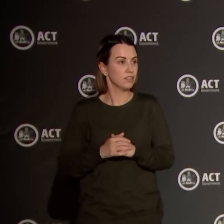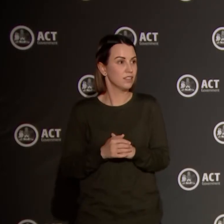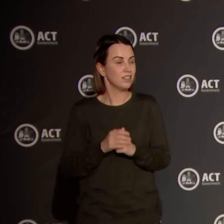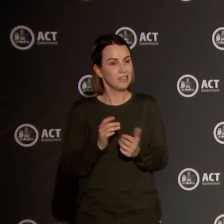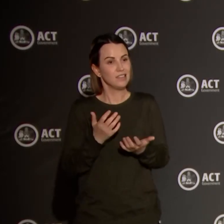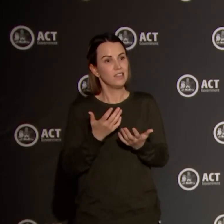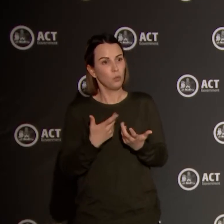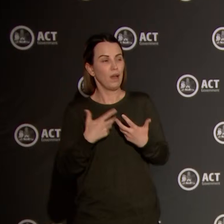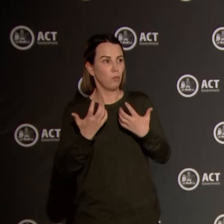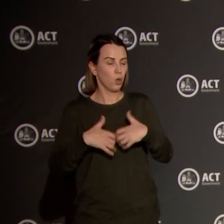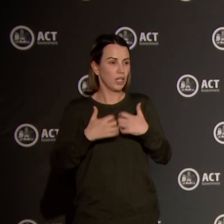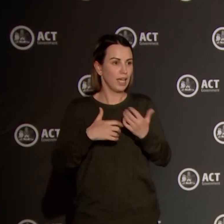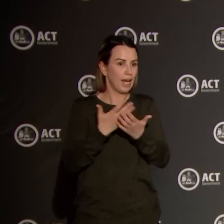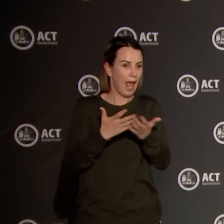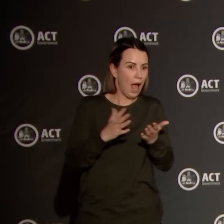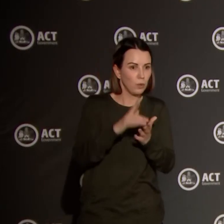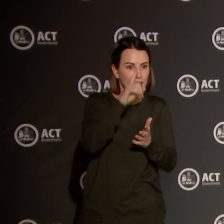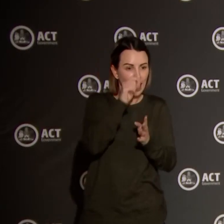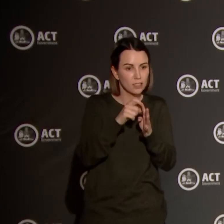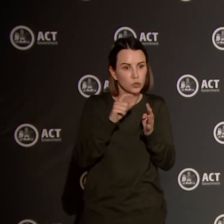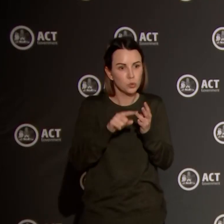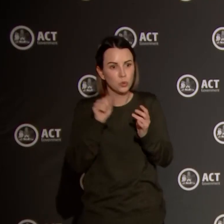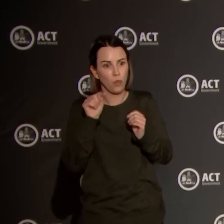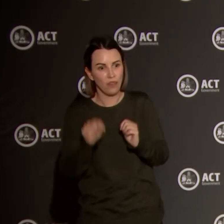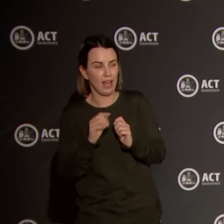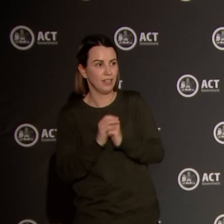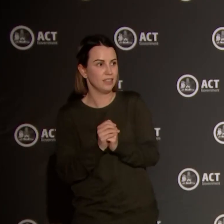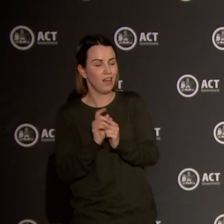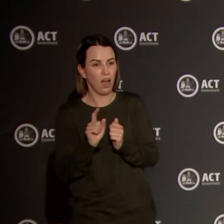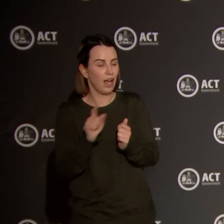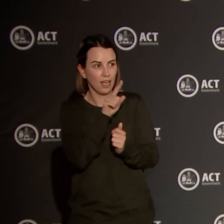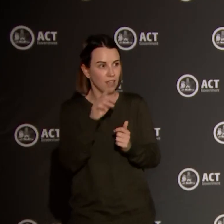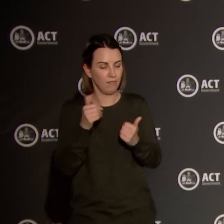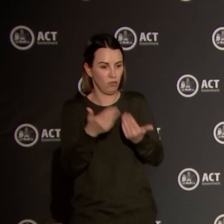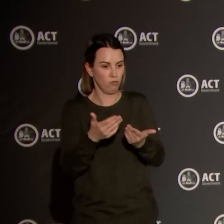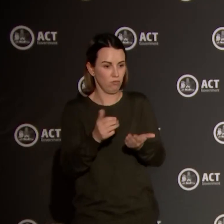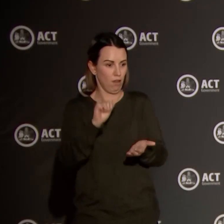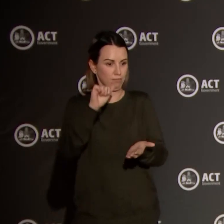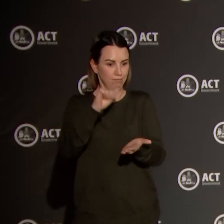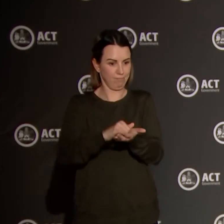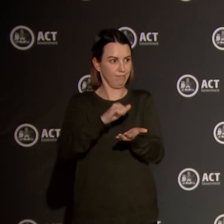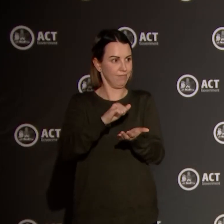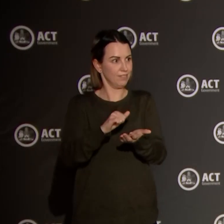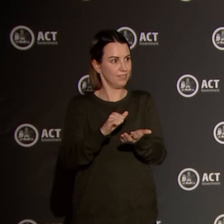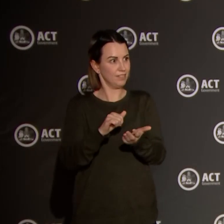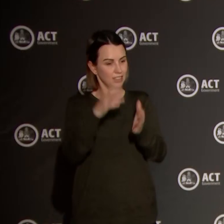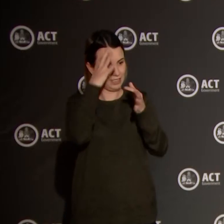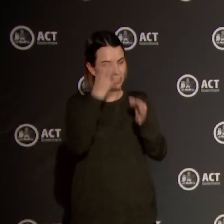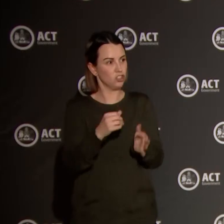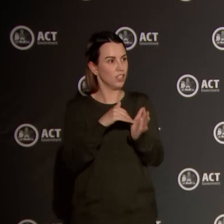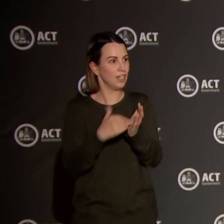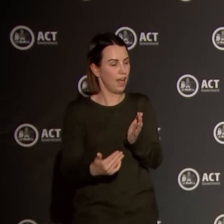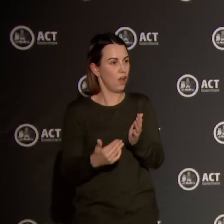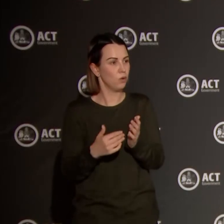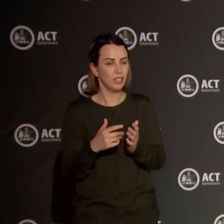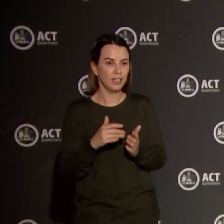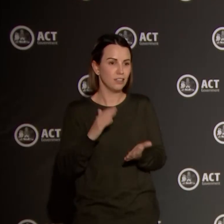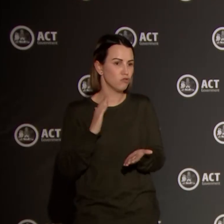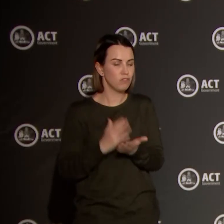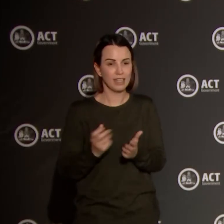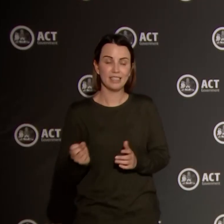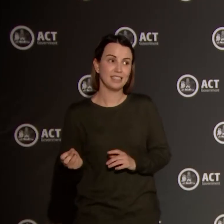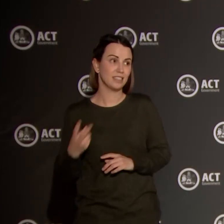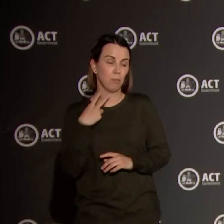should do it. So I can't give you a firm timeline on that, and I think it is really disappointing that it hasn't